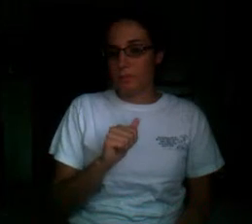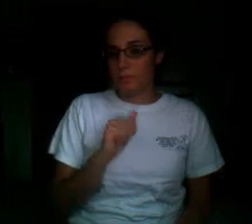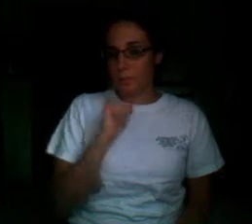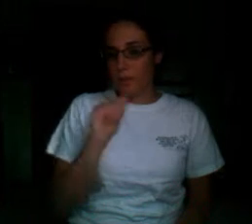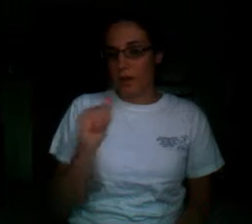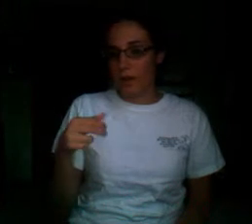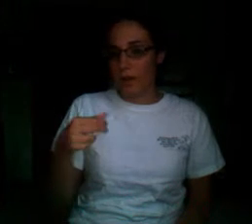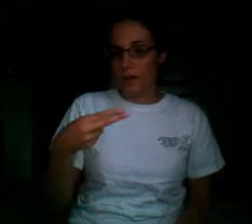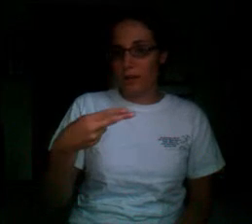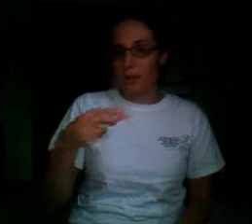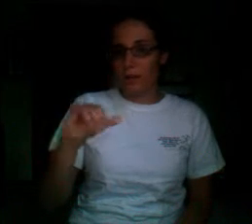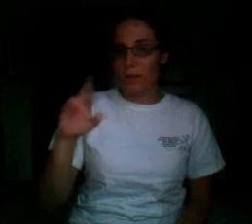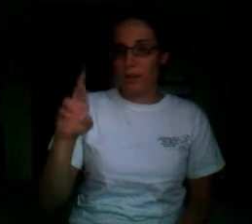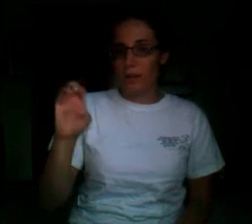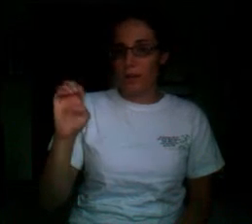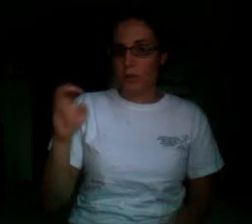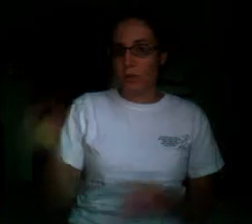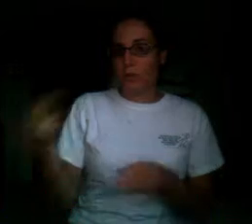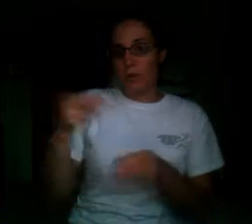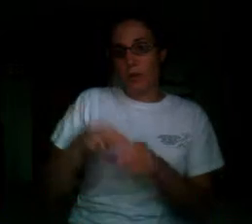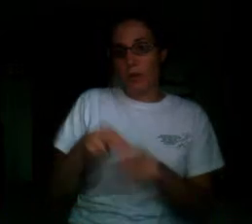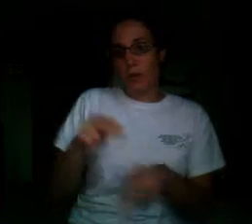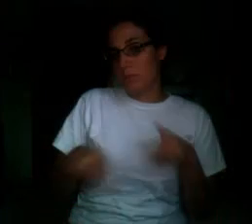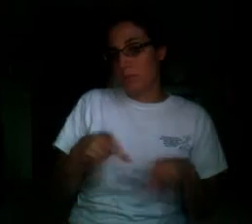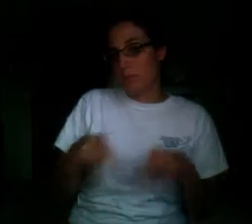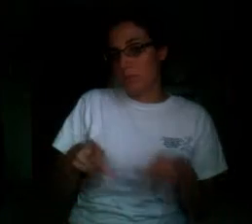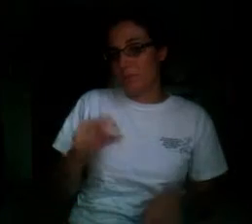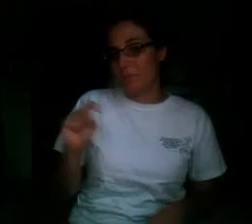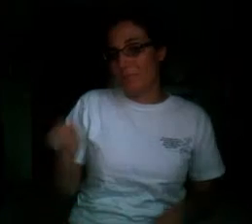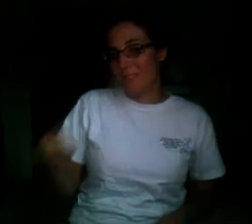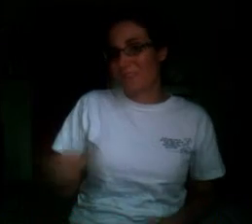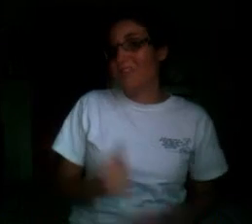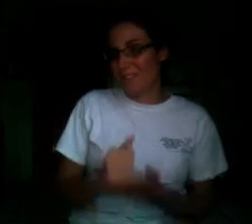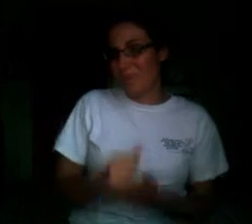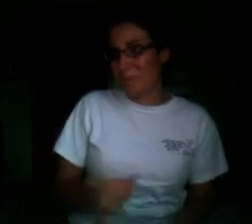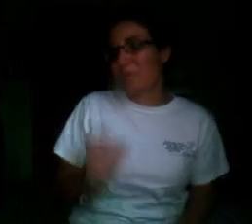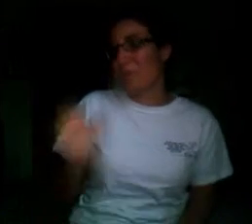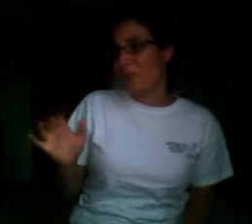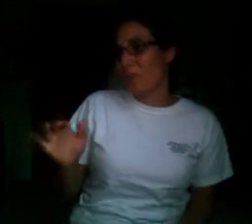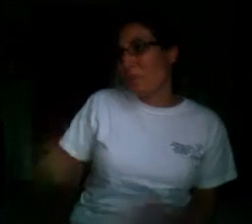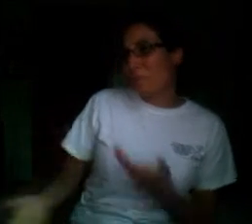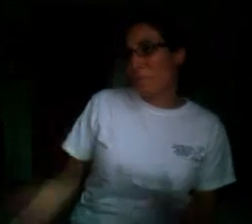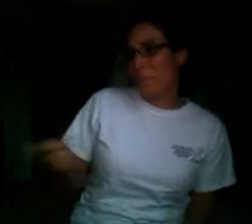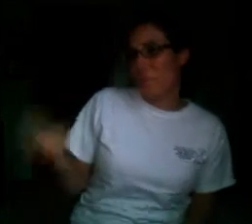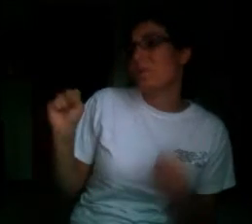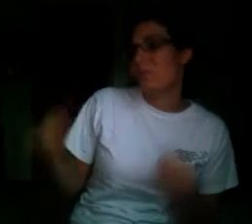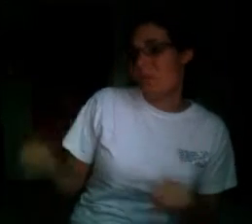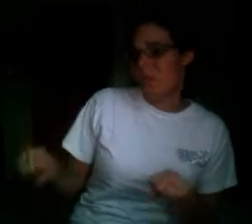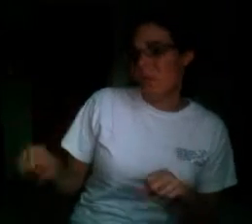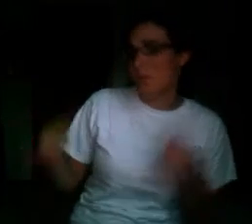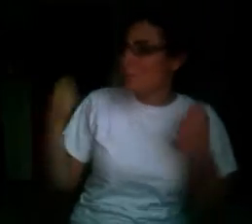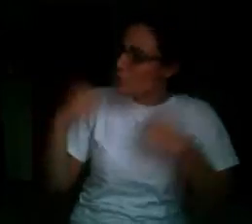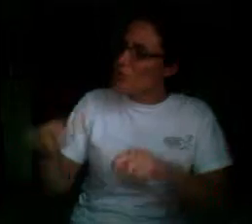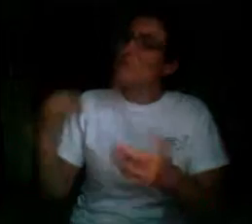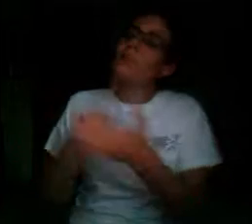needed help to stack the hay. "Well," Pa said, "maybe you can. We'll try it. If you can,